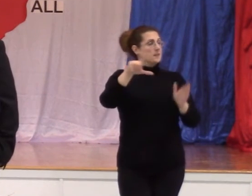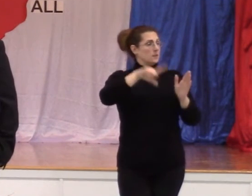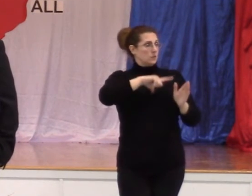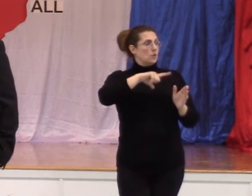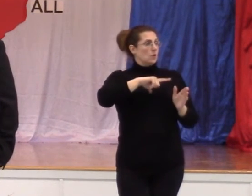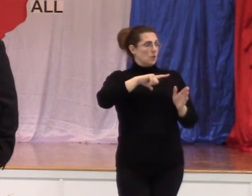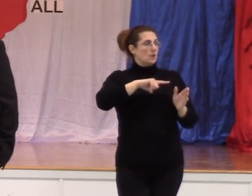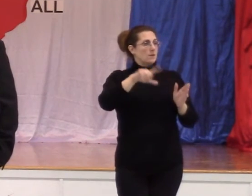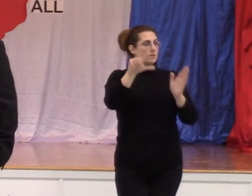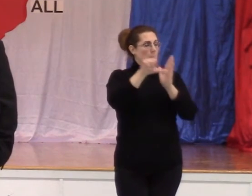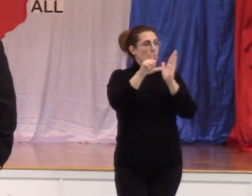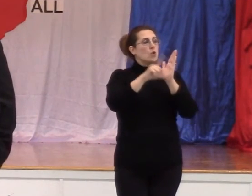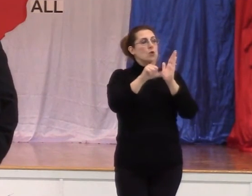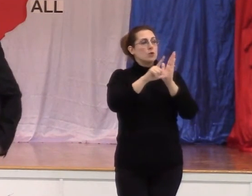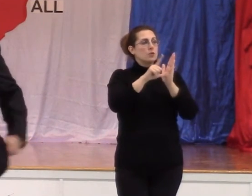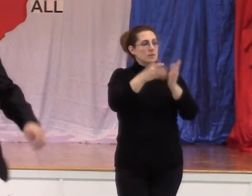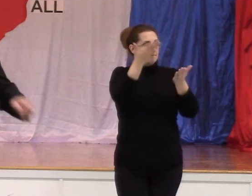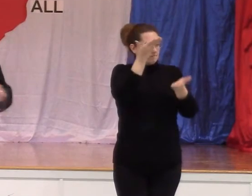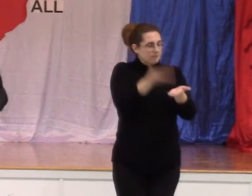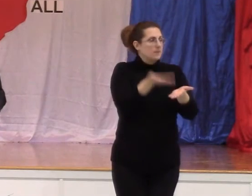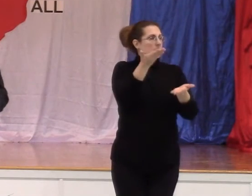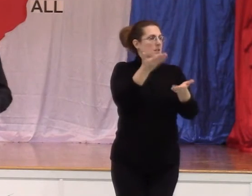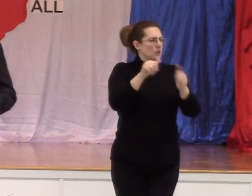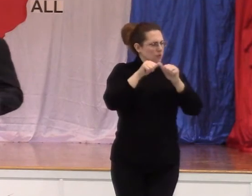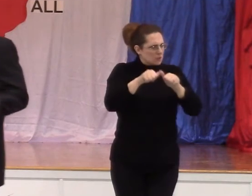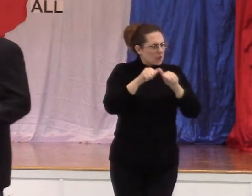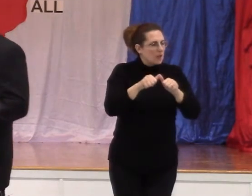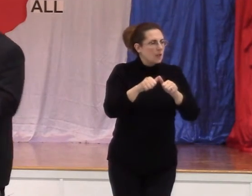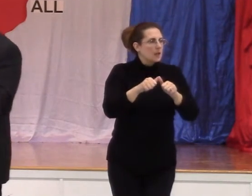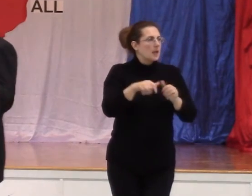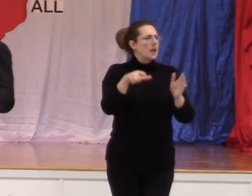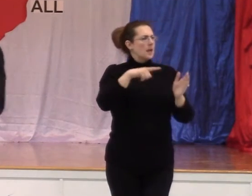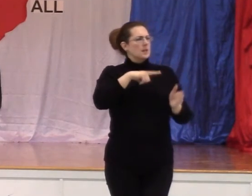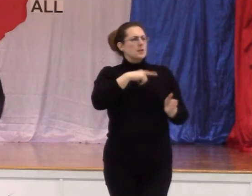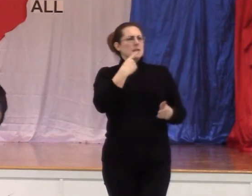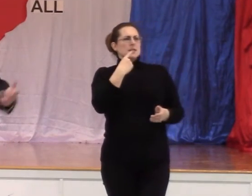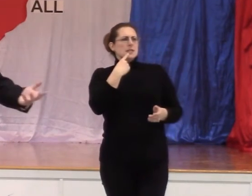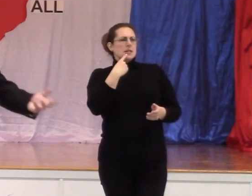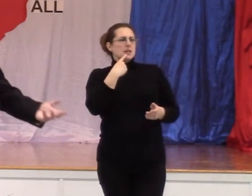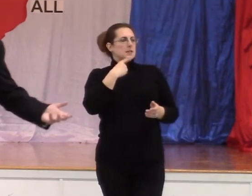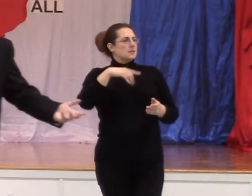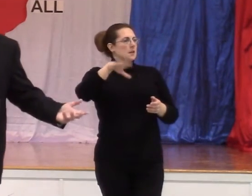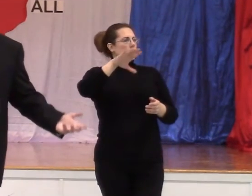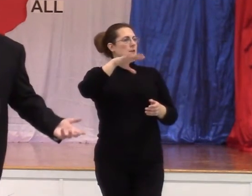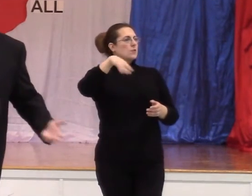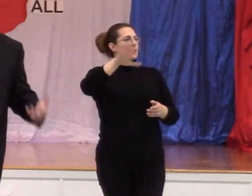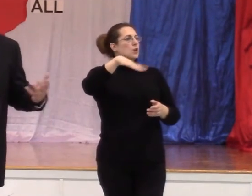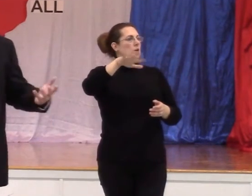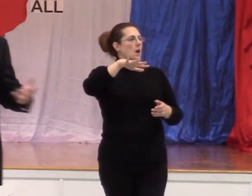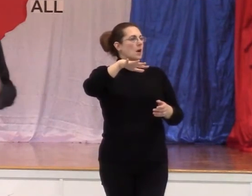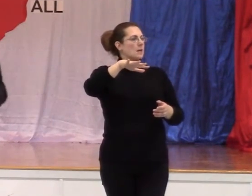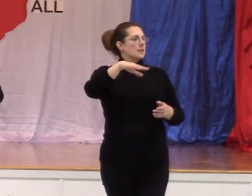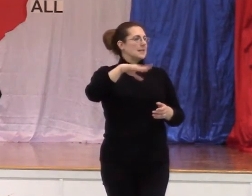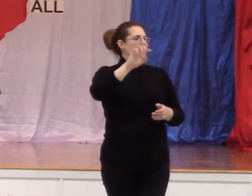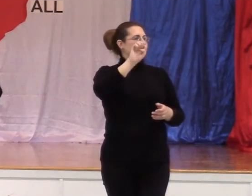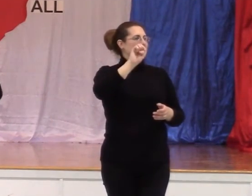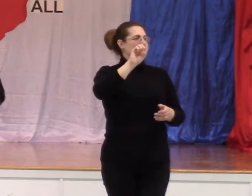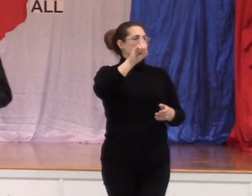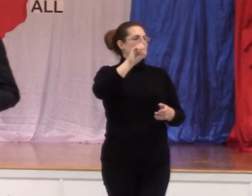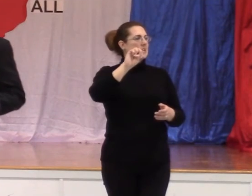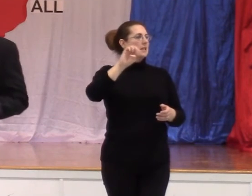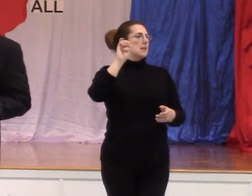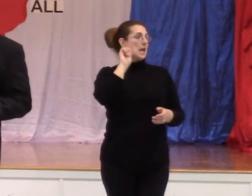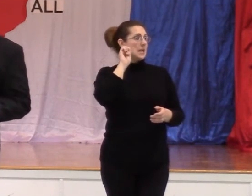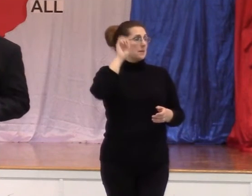principle. We stay with these things. And so Luther goes back to the garden, and that is, of course, the first sin, the enthusiasm of Eve